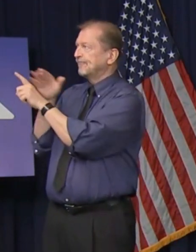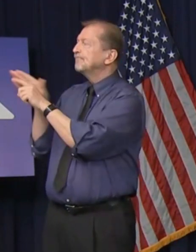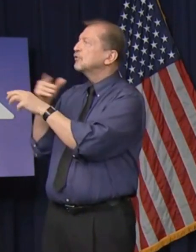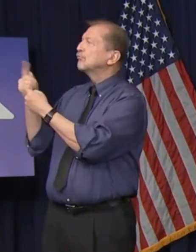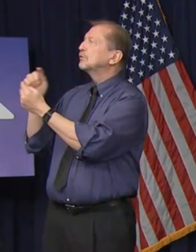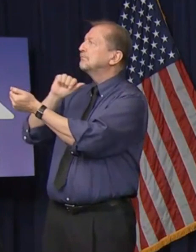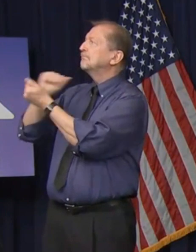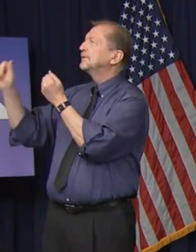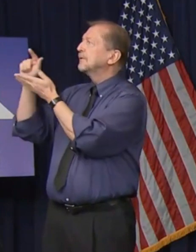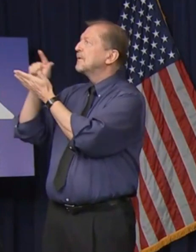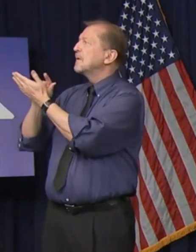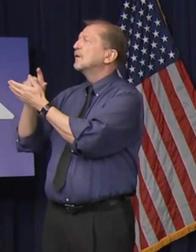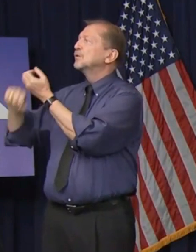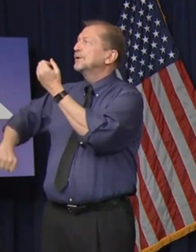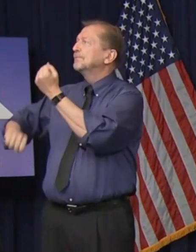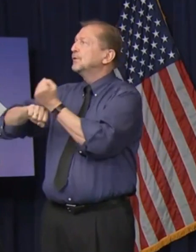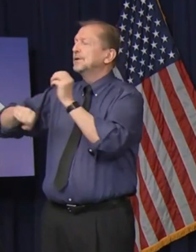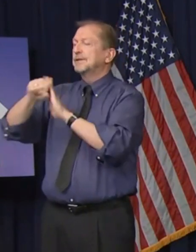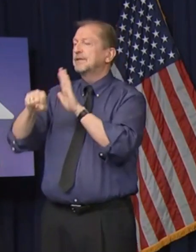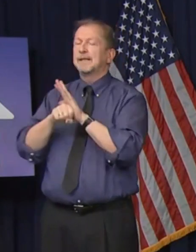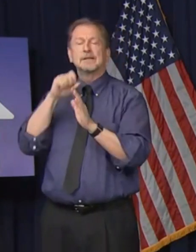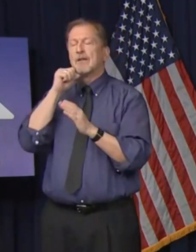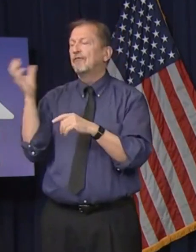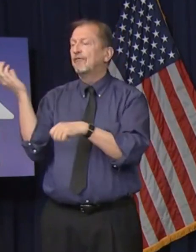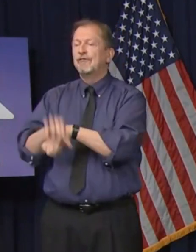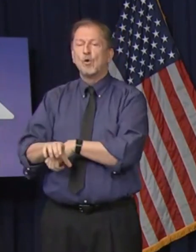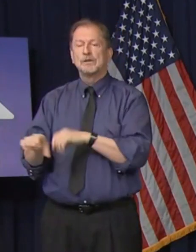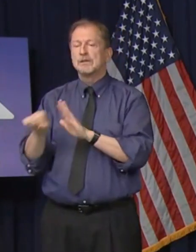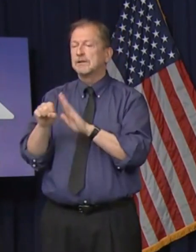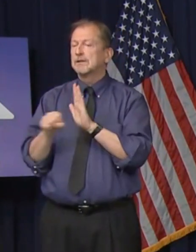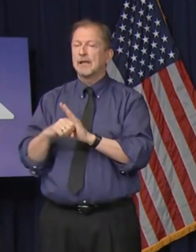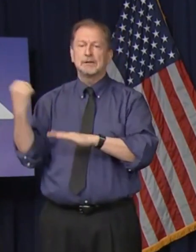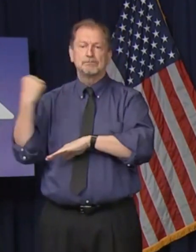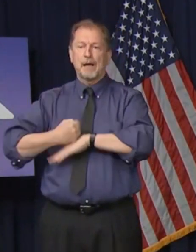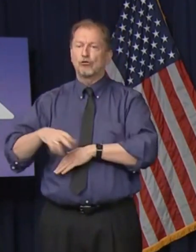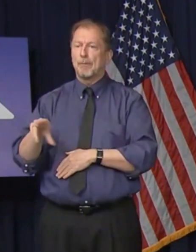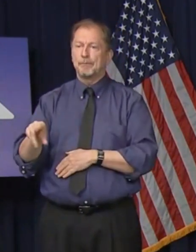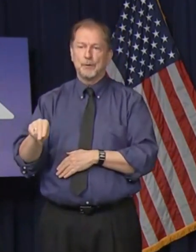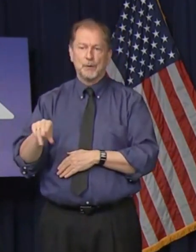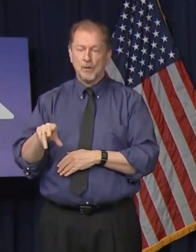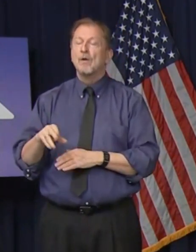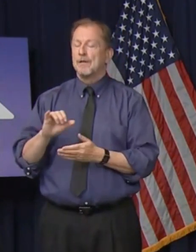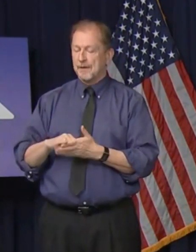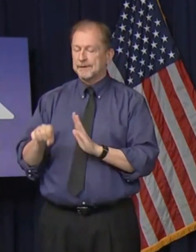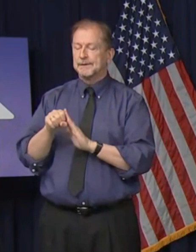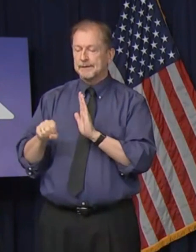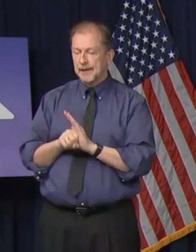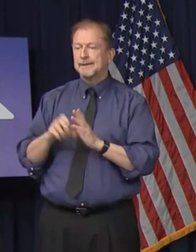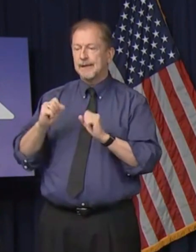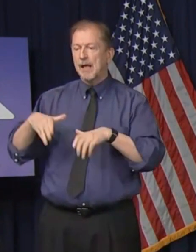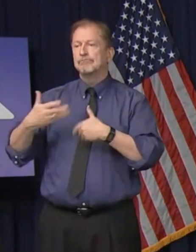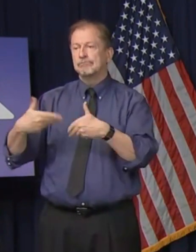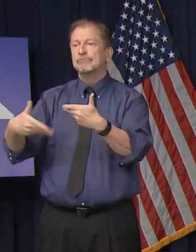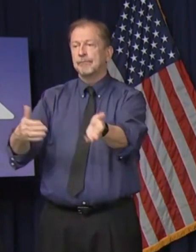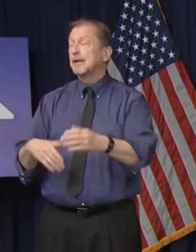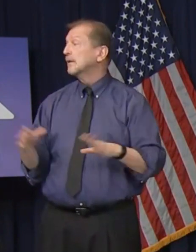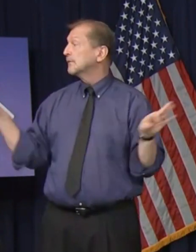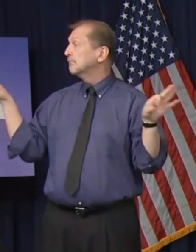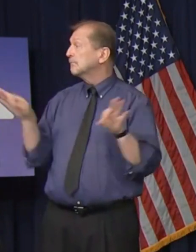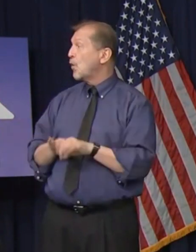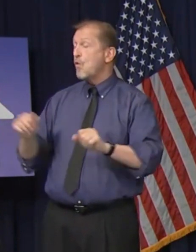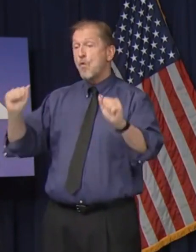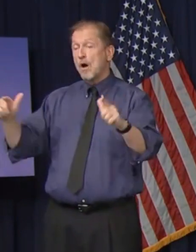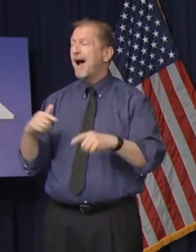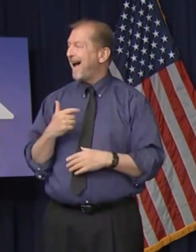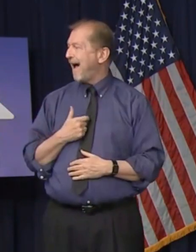them going to get something completed that will be of assistance to states. It is vitally important. Every state, I was